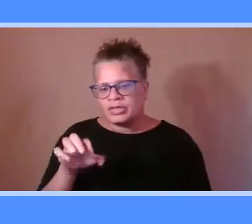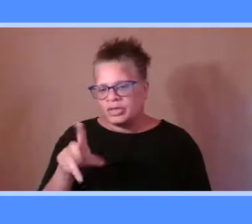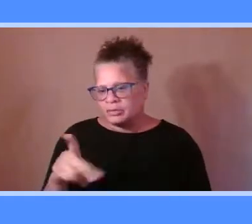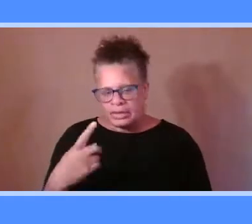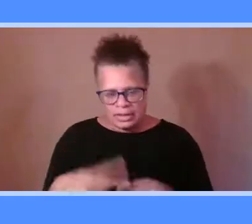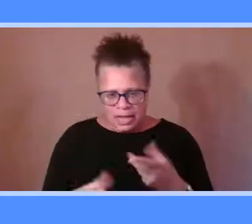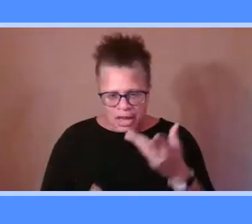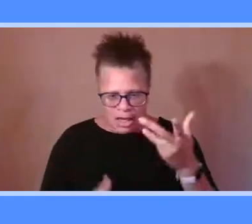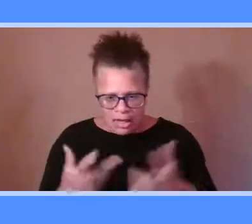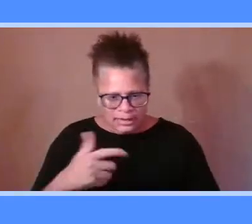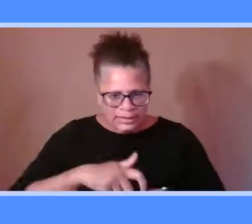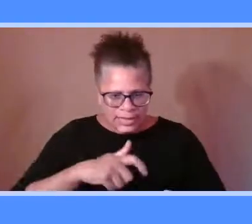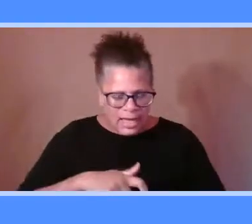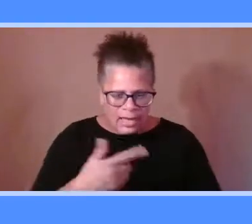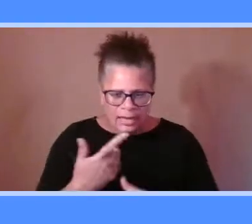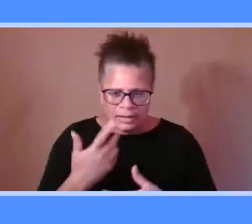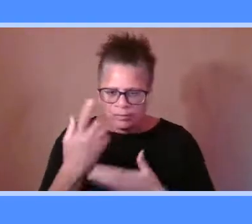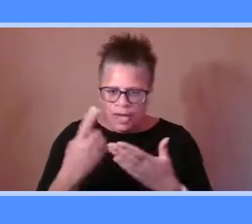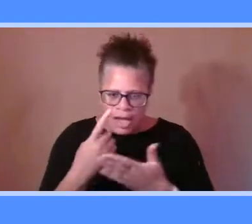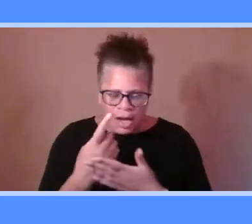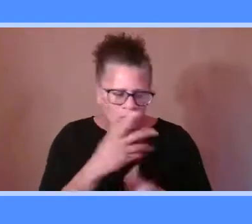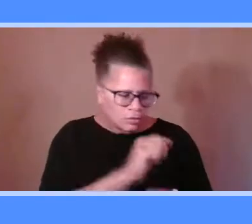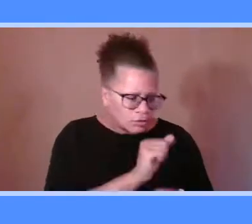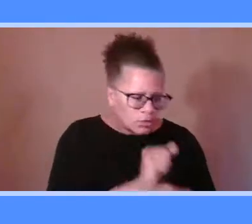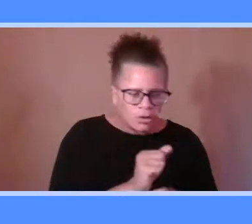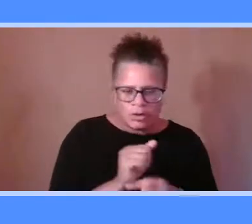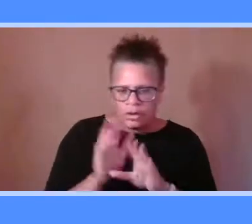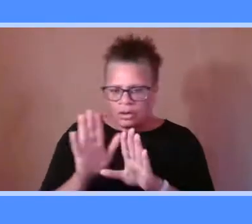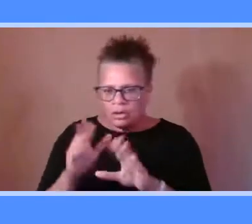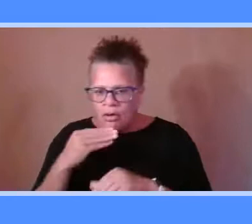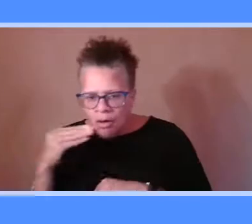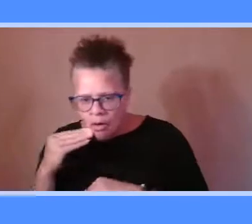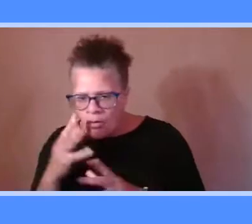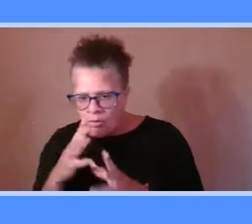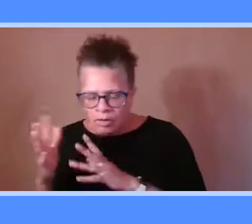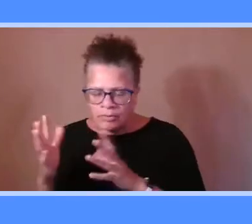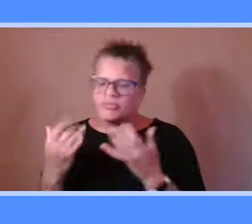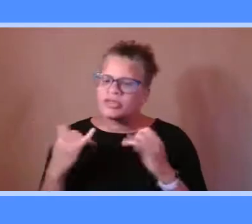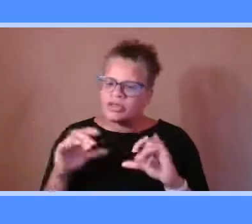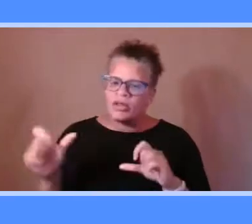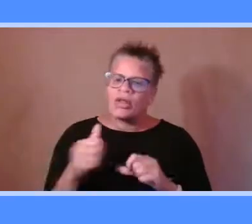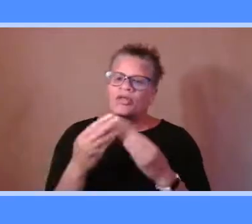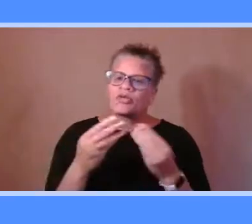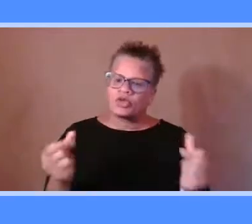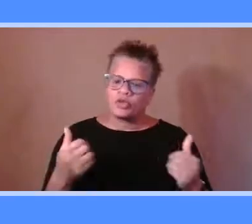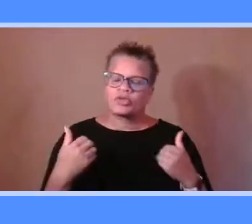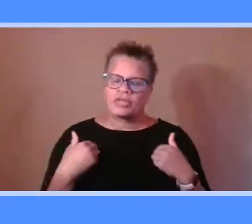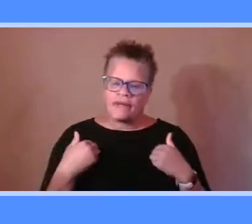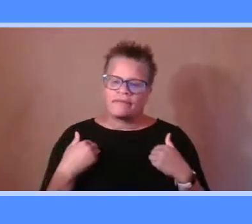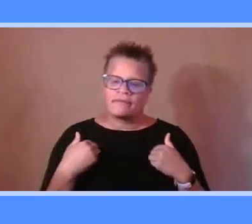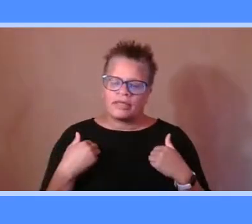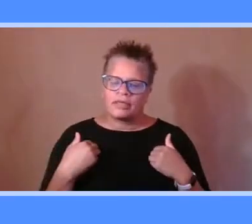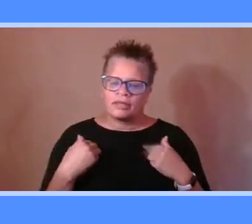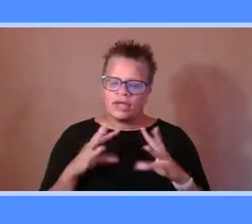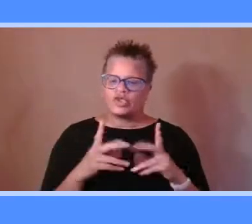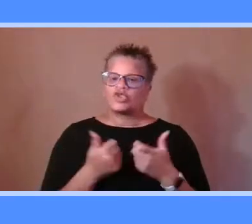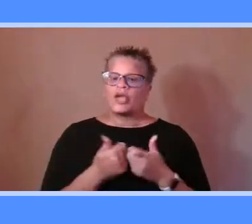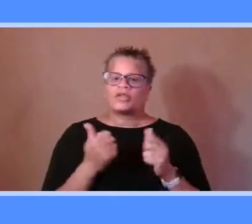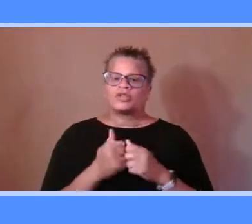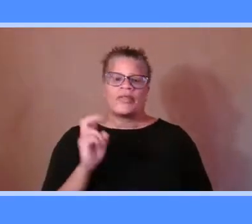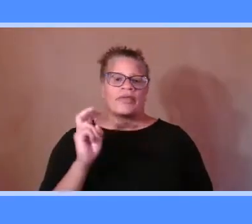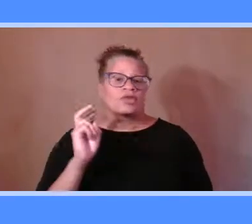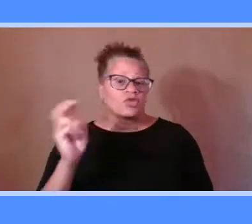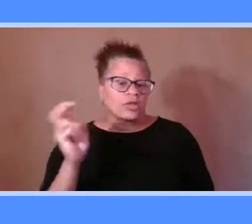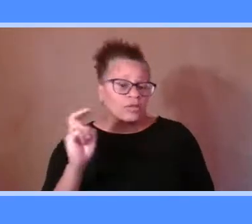provider based on the hours of operation. However, there's still alternatives. You may have a challenge with